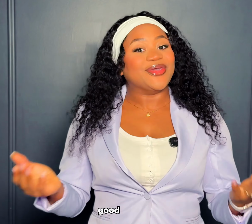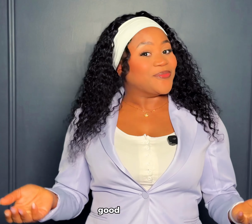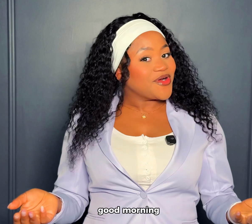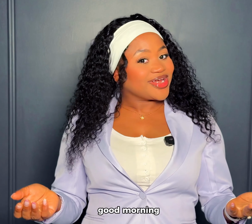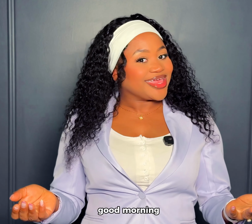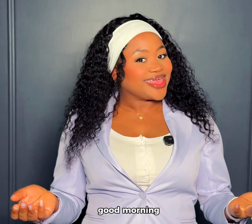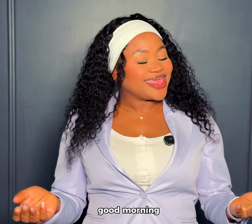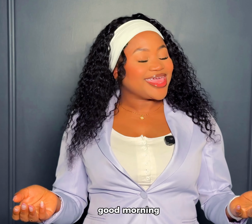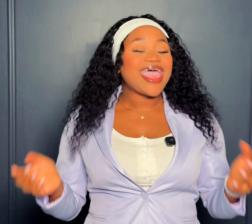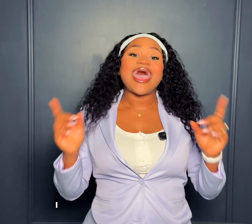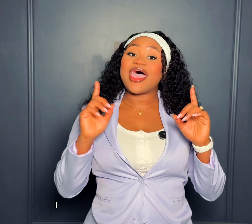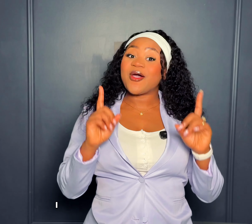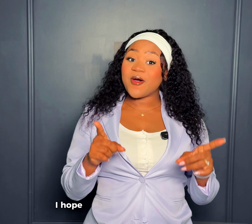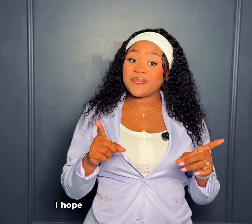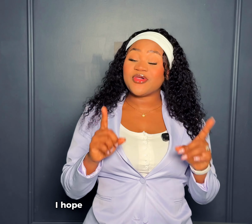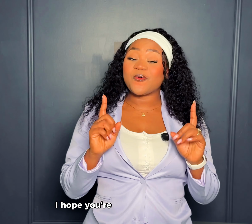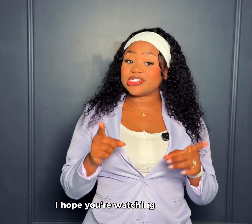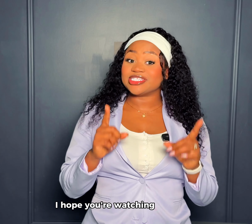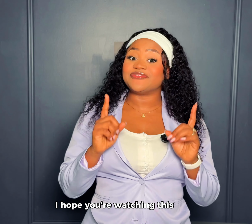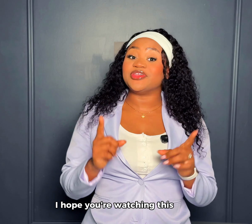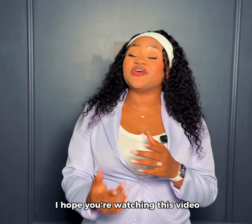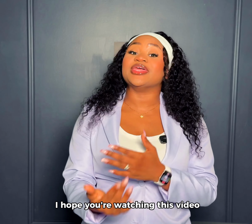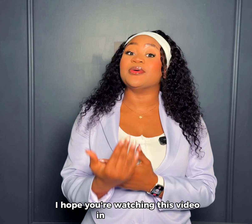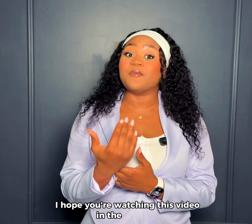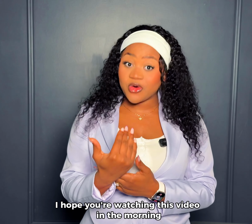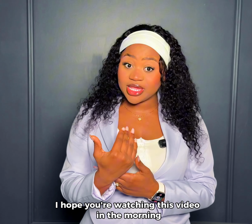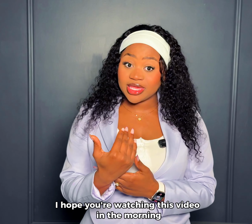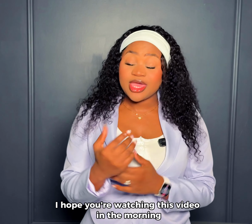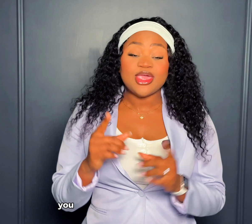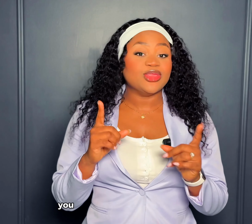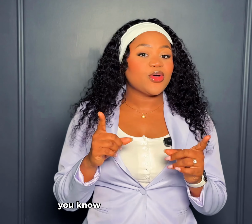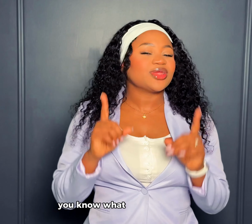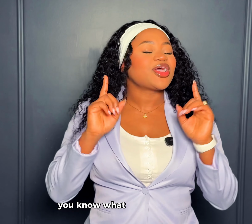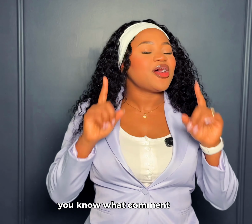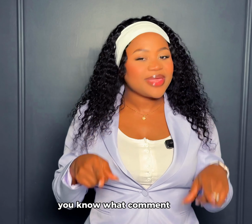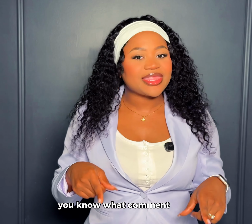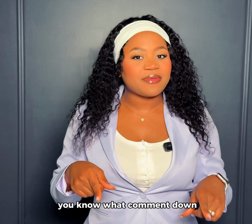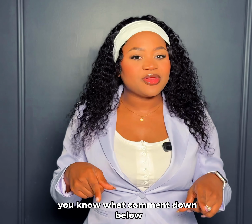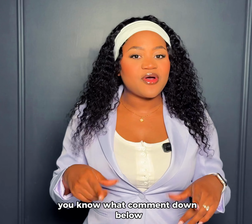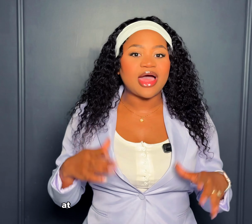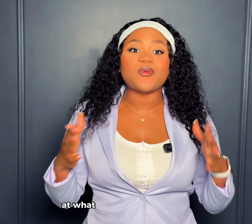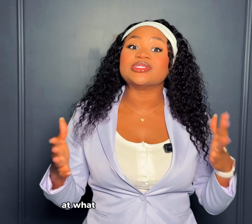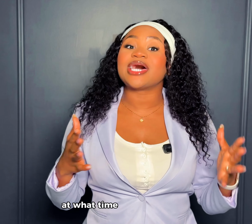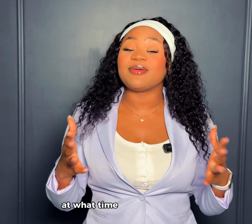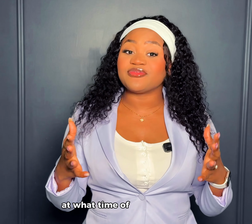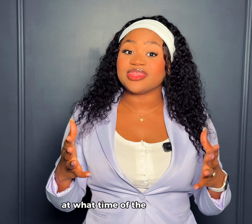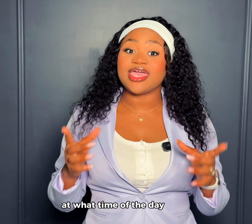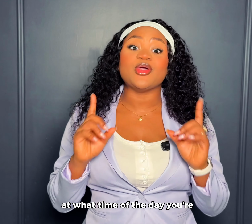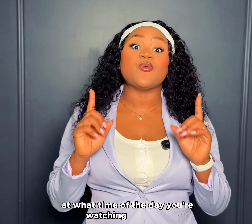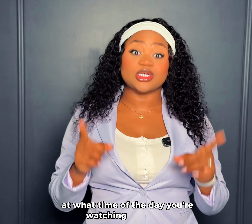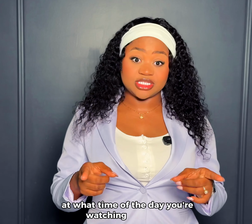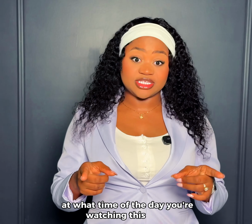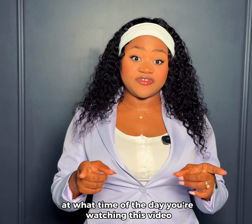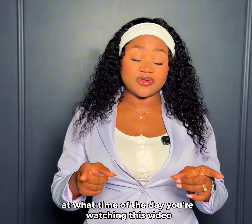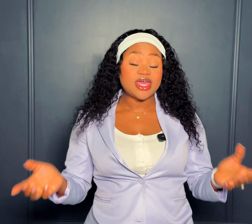Good morning. I hope you're watching this video in the morning. You know what? Comment down below at what time of the day you're watching this video.